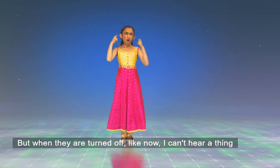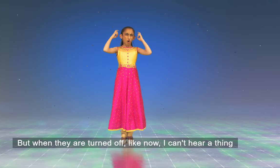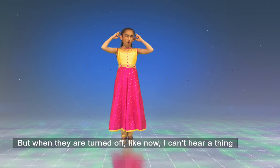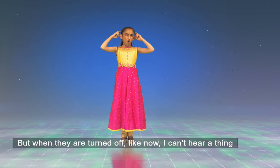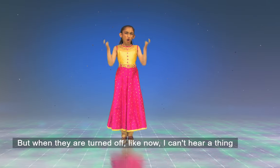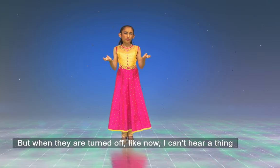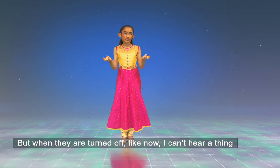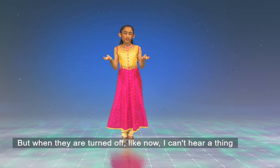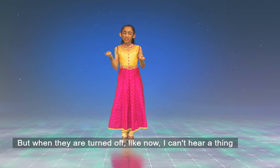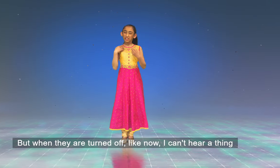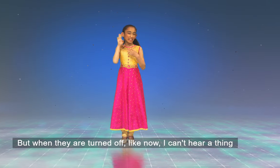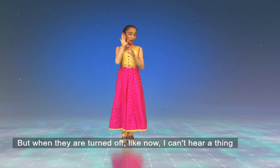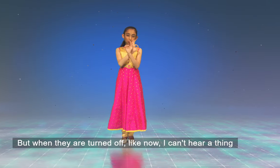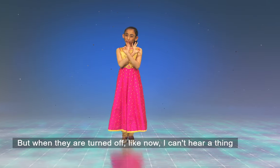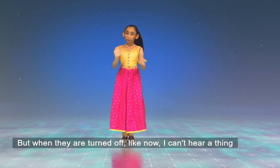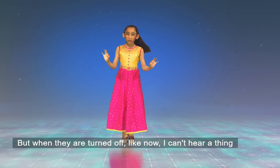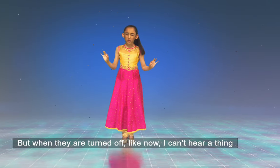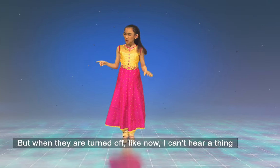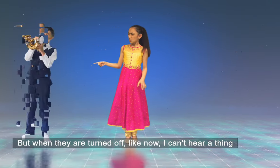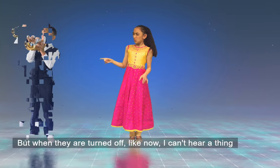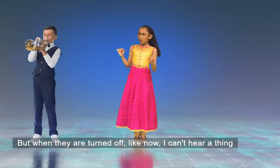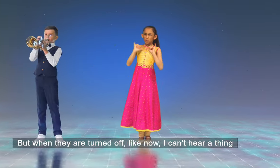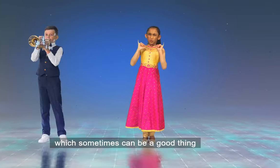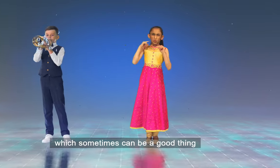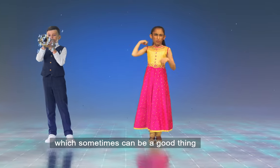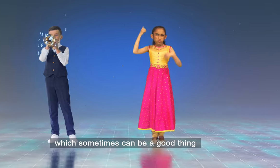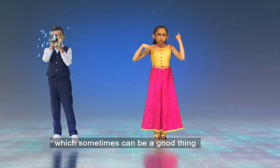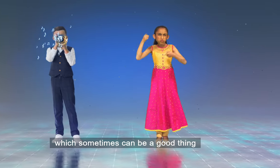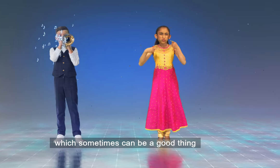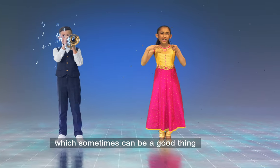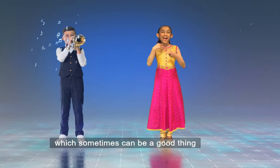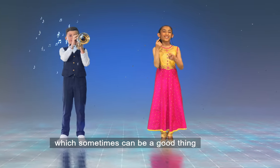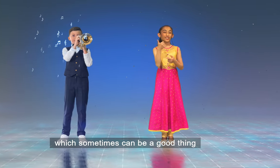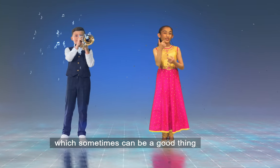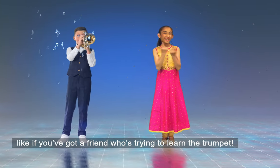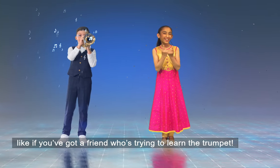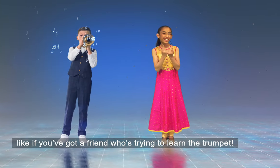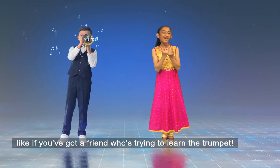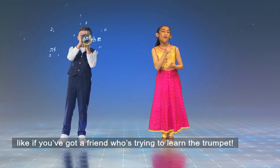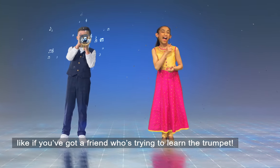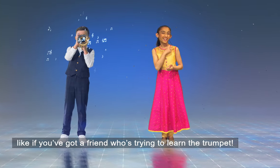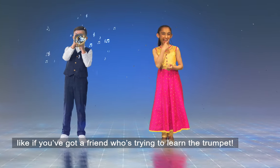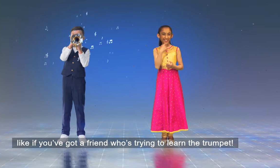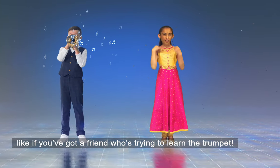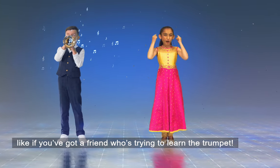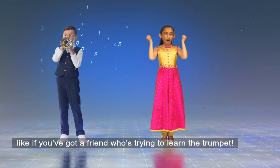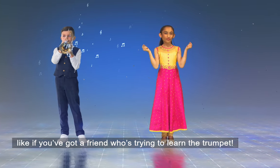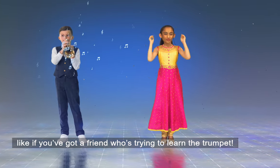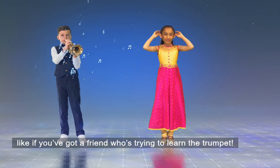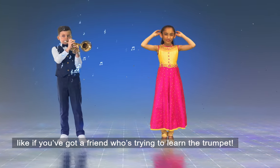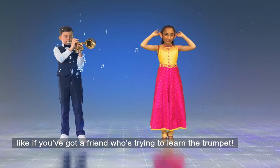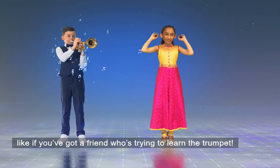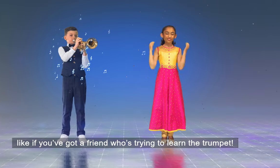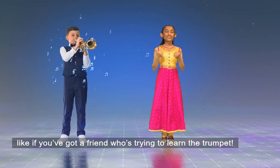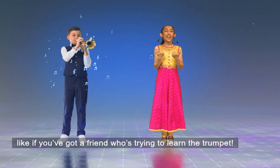But when they're turned off, like now, I can't hear a thing, which sometimes can be a good thing. Like if you've got a friend who's trying to learn